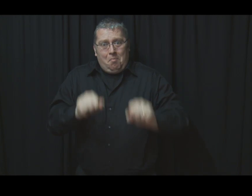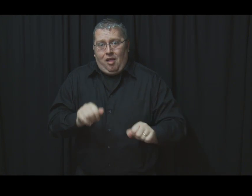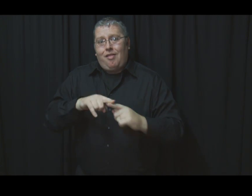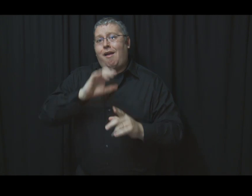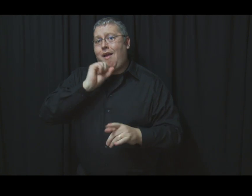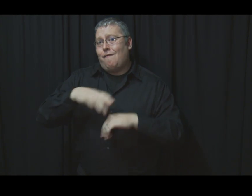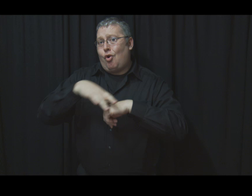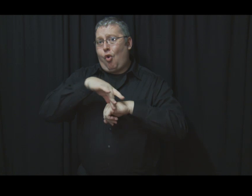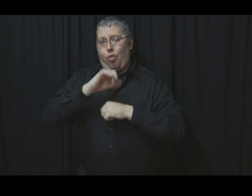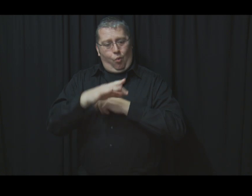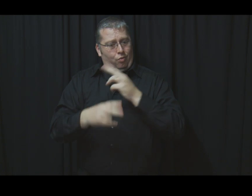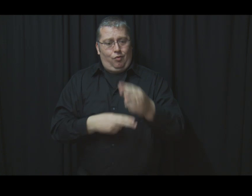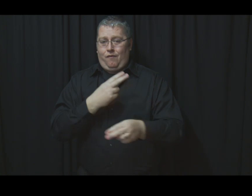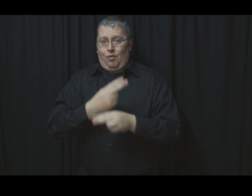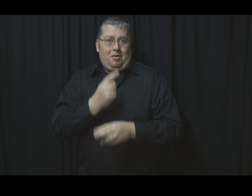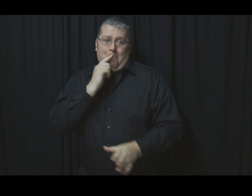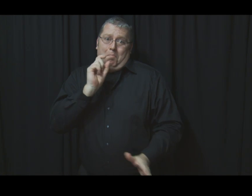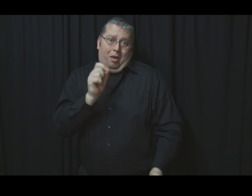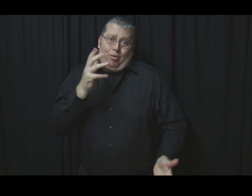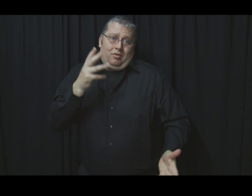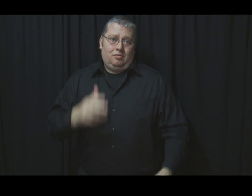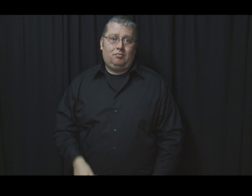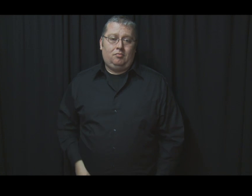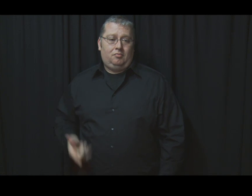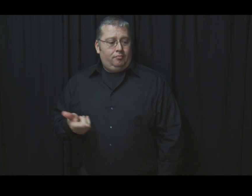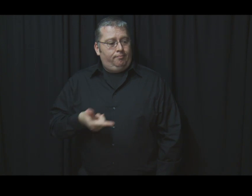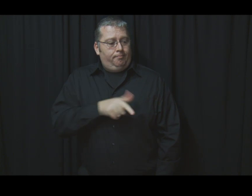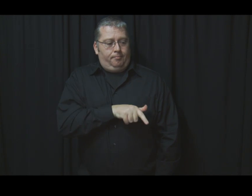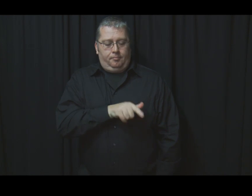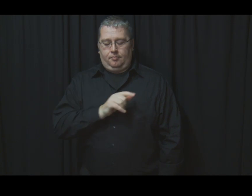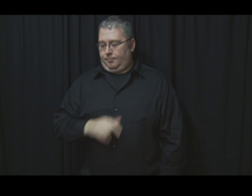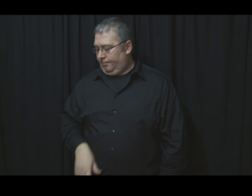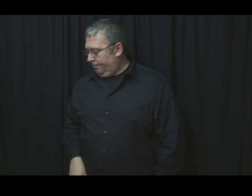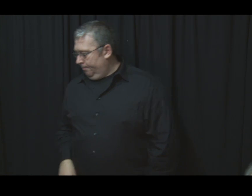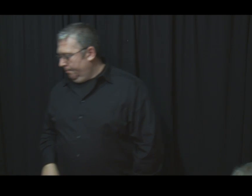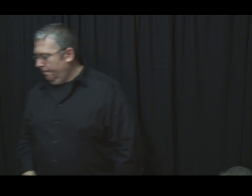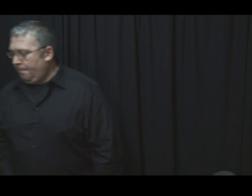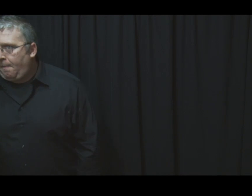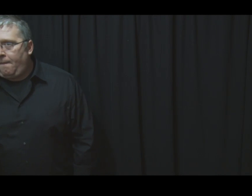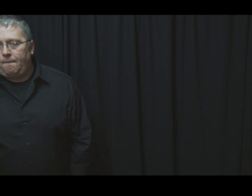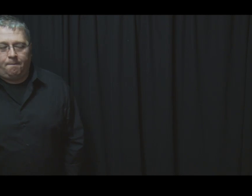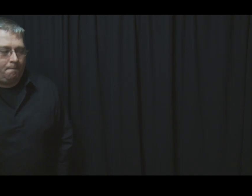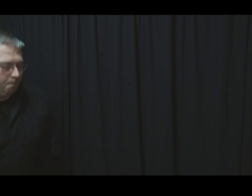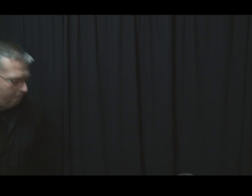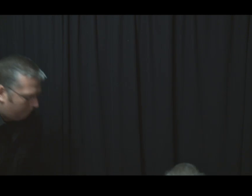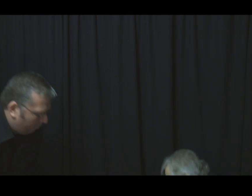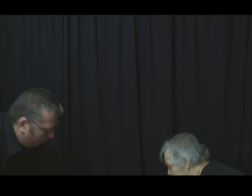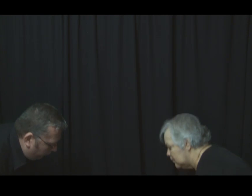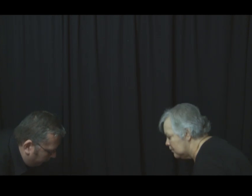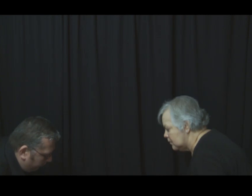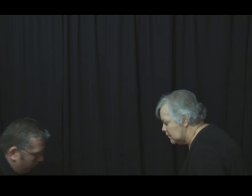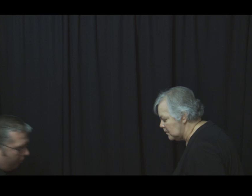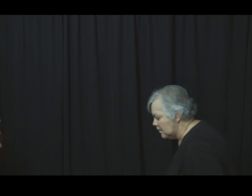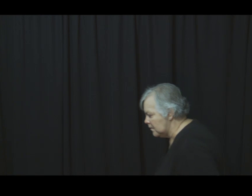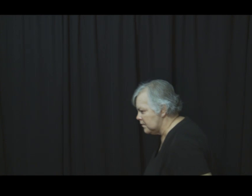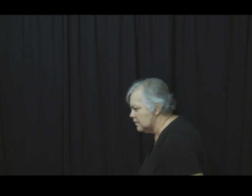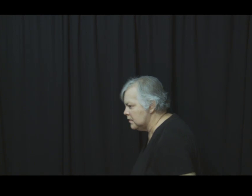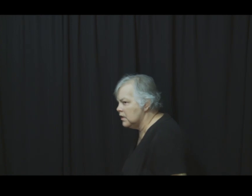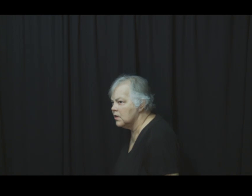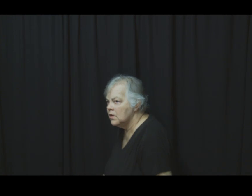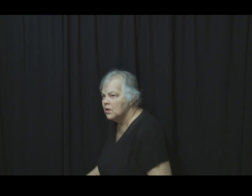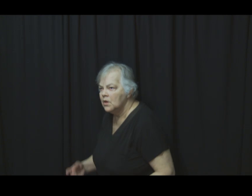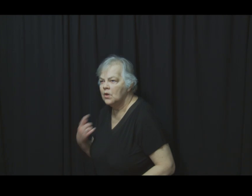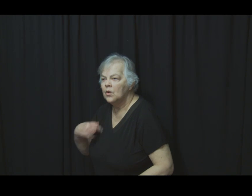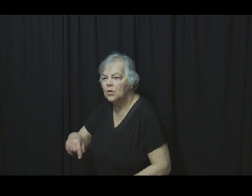the earth or the universe. Bottom line. Mr. Nye. Well, of course, this is where we disagree. You can prove the age of the earth